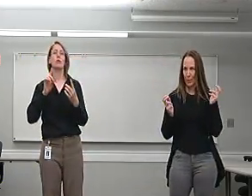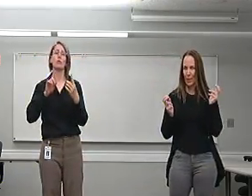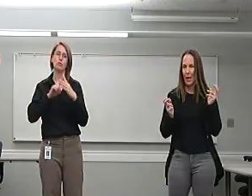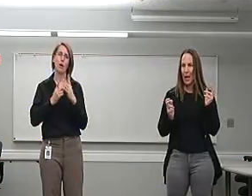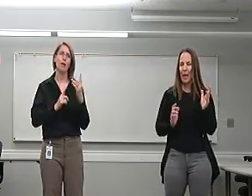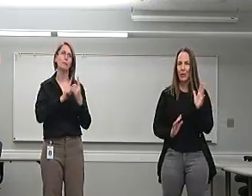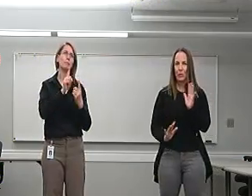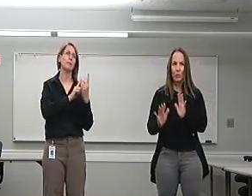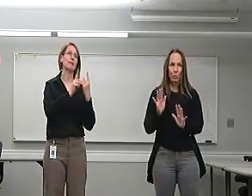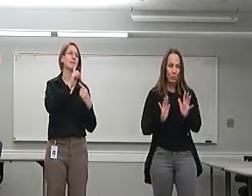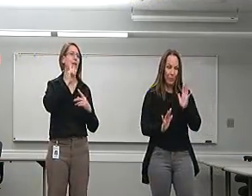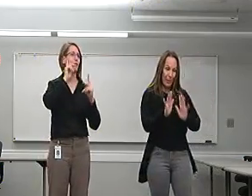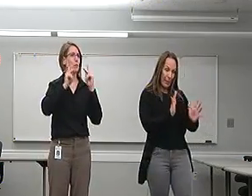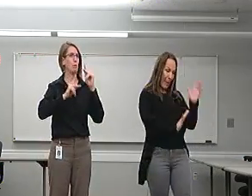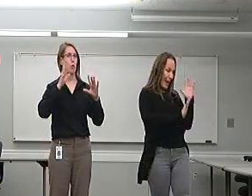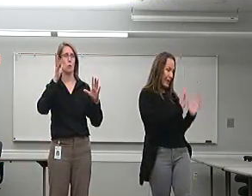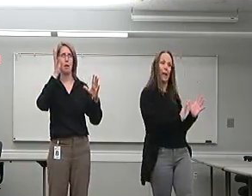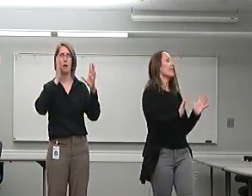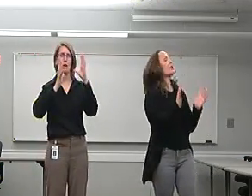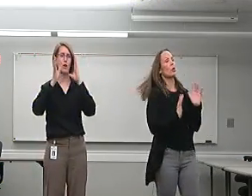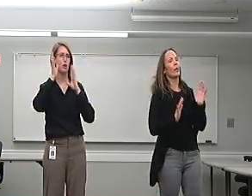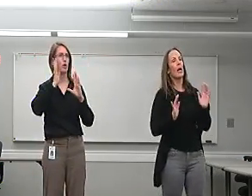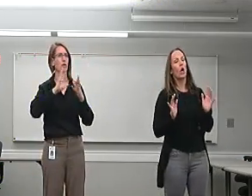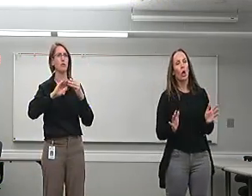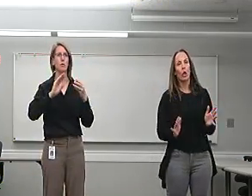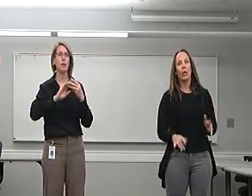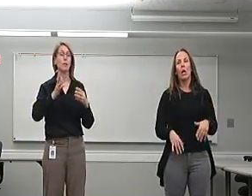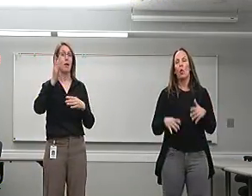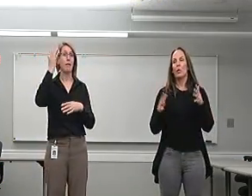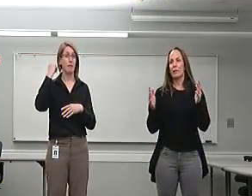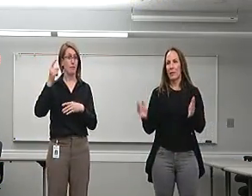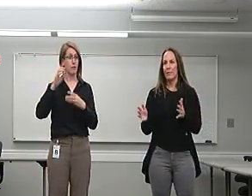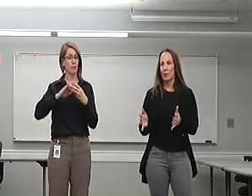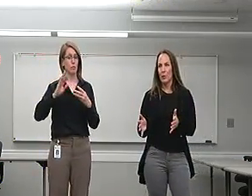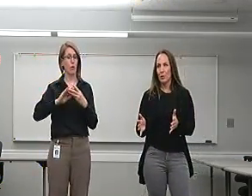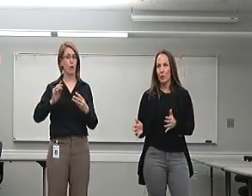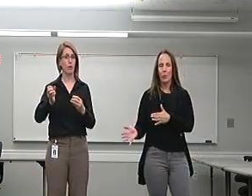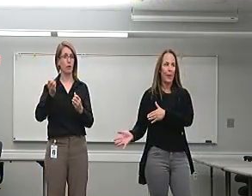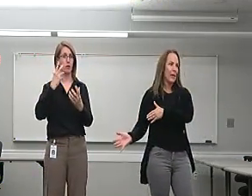so back then, the story I heard was of deaf adults who spent